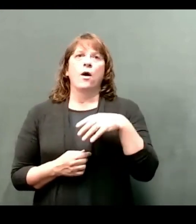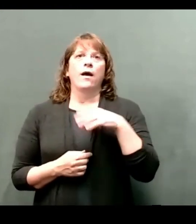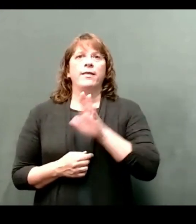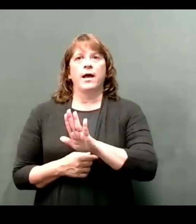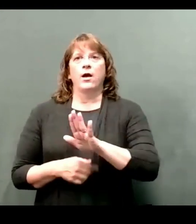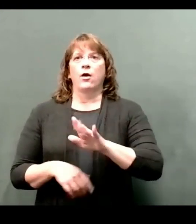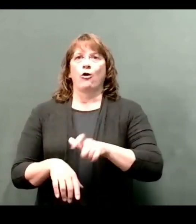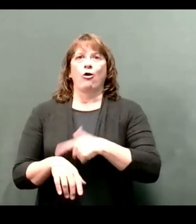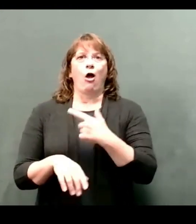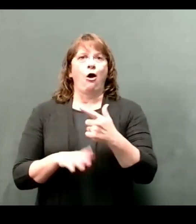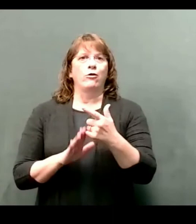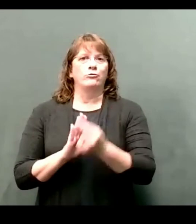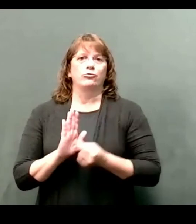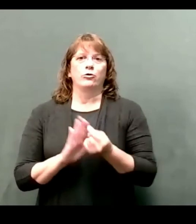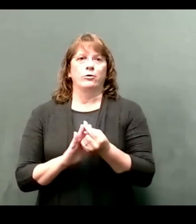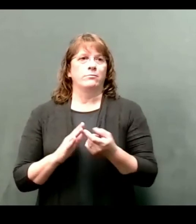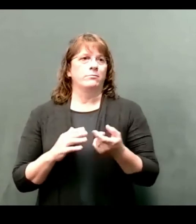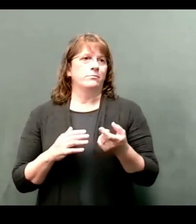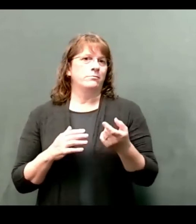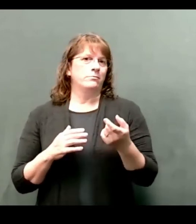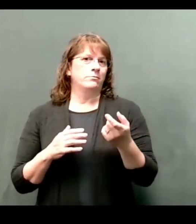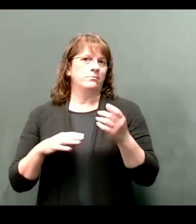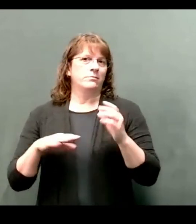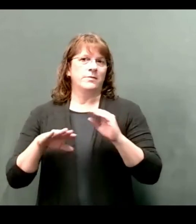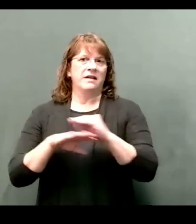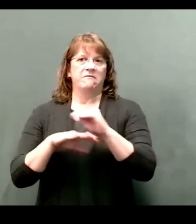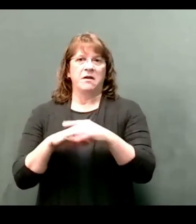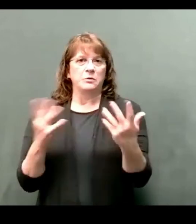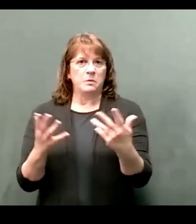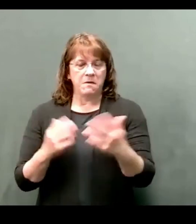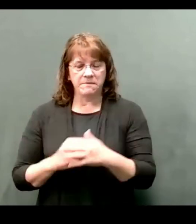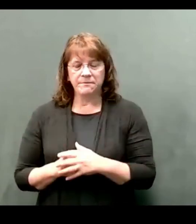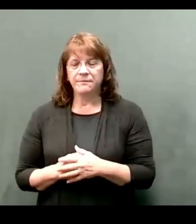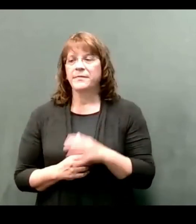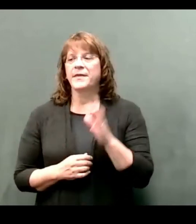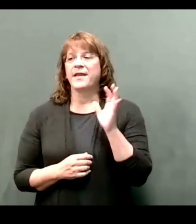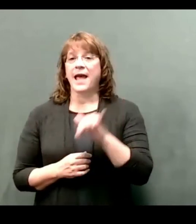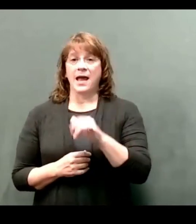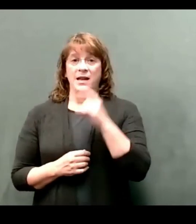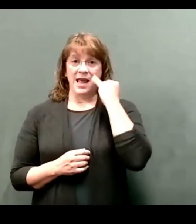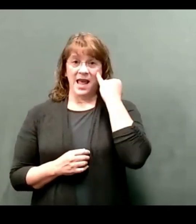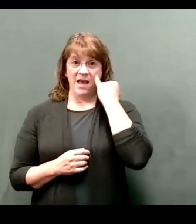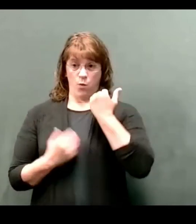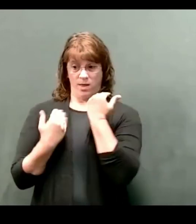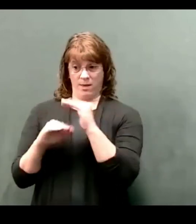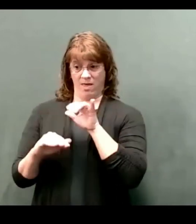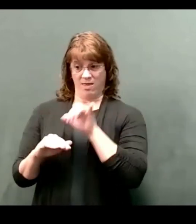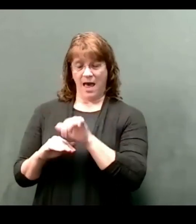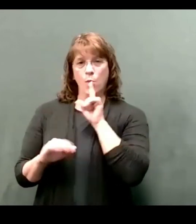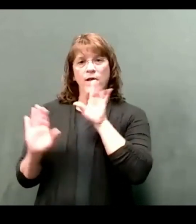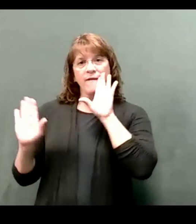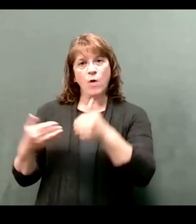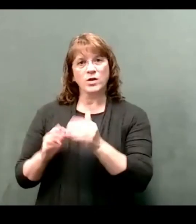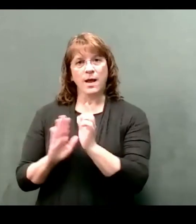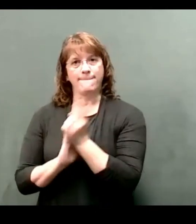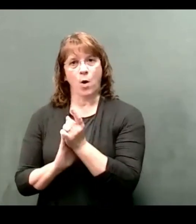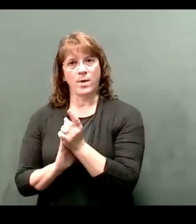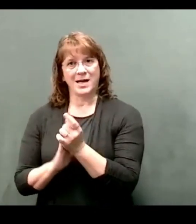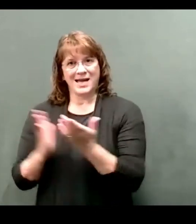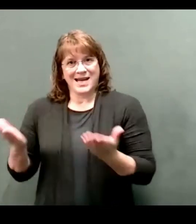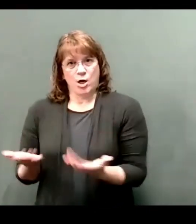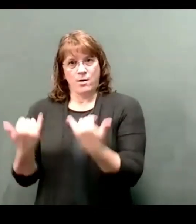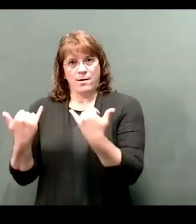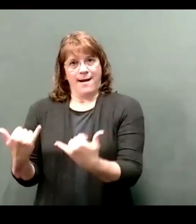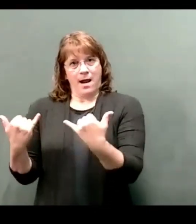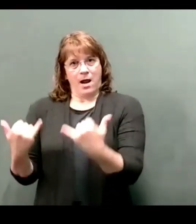what their long-term ramifications are going to be of this experience, we're really focused on the moment, right? The right here